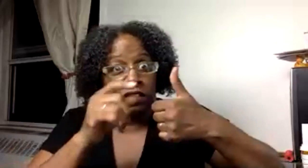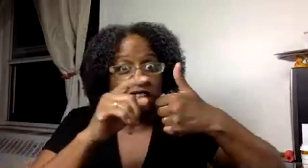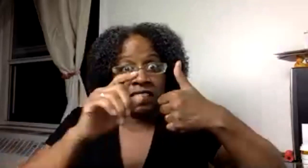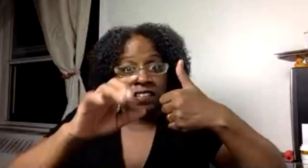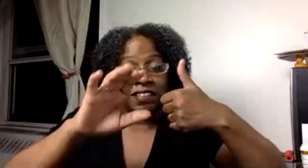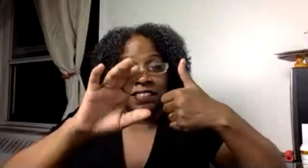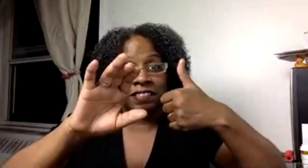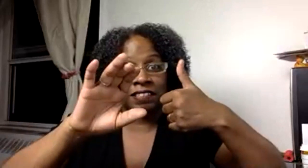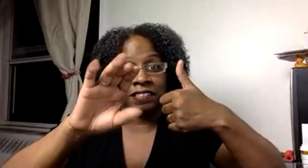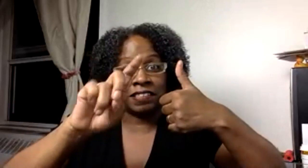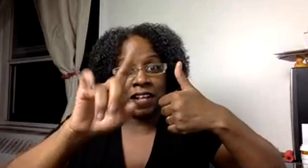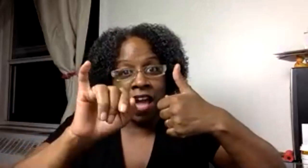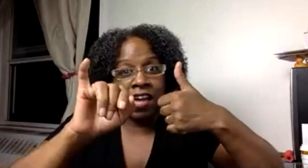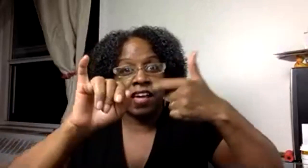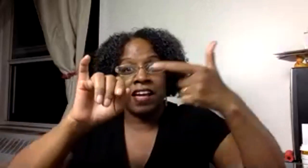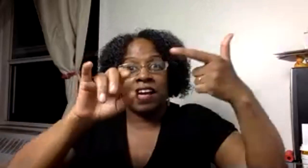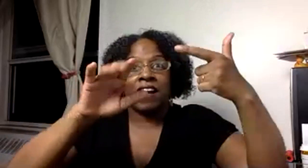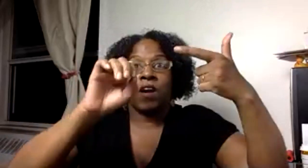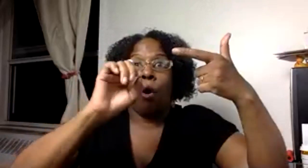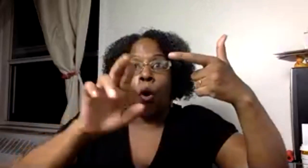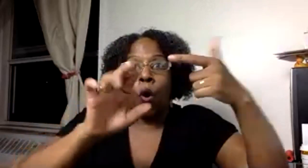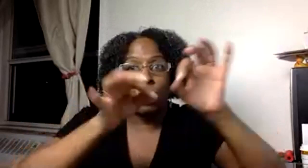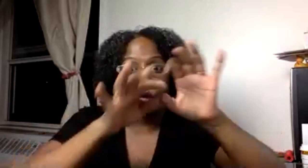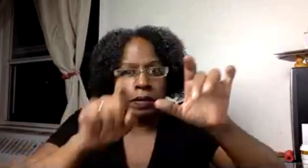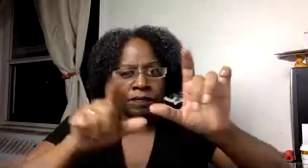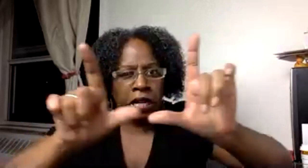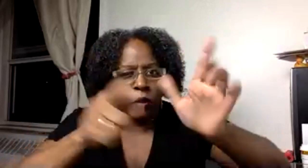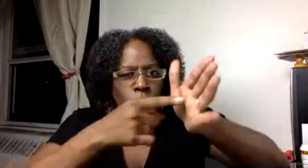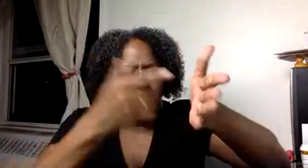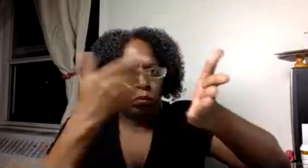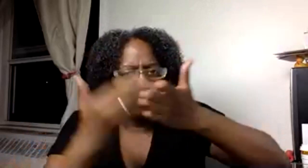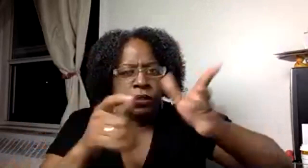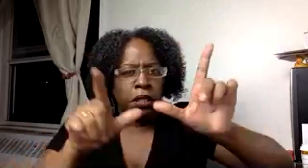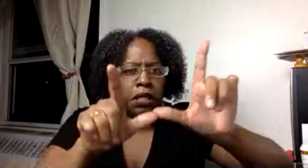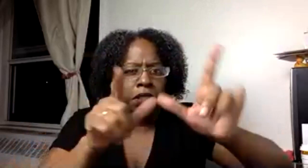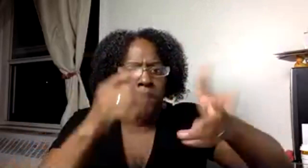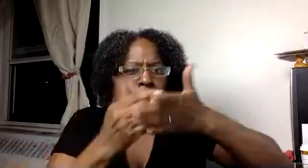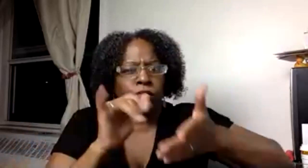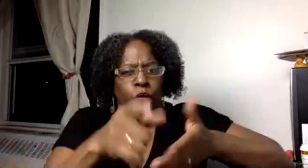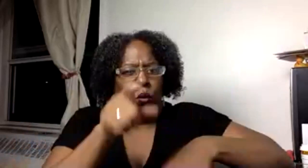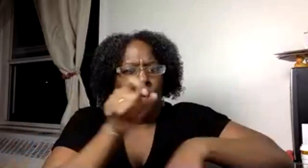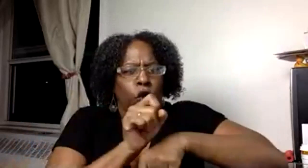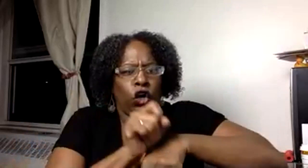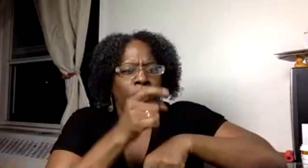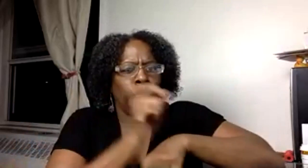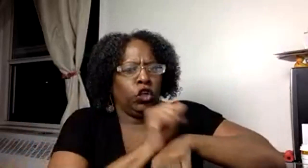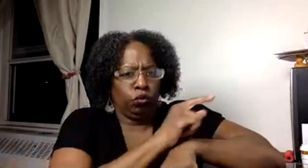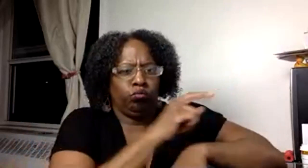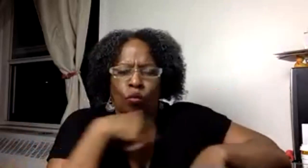and time again, that like as a deaf interpreter or interpreter, you need to have your identification to prove that